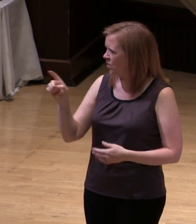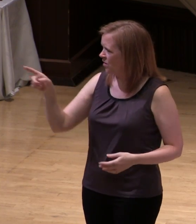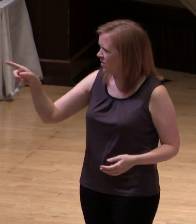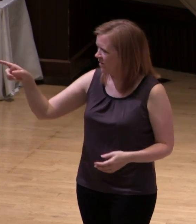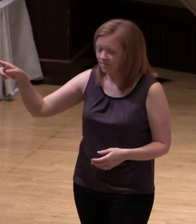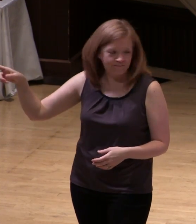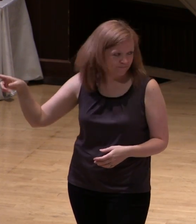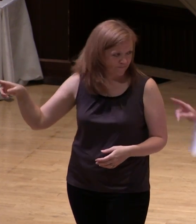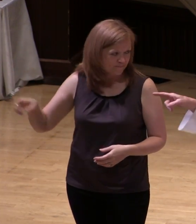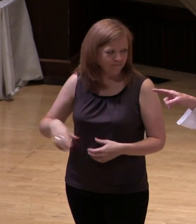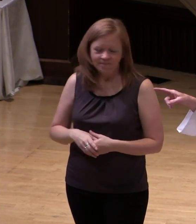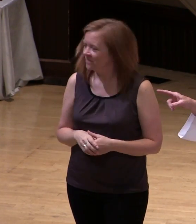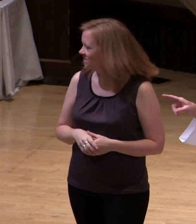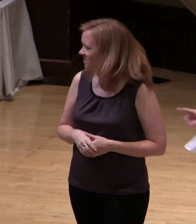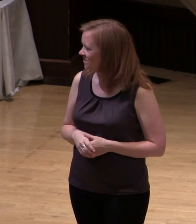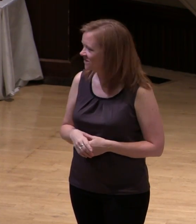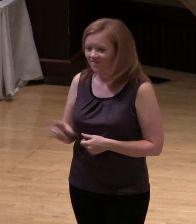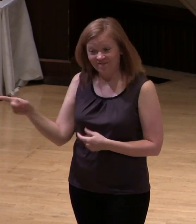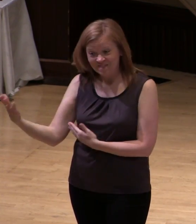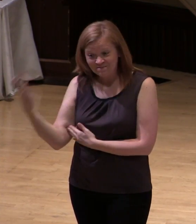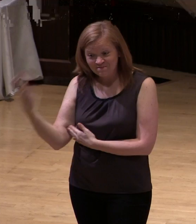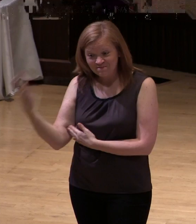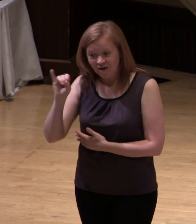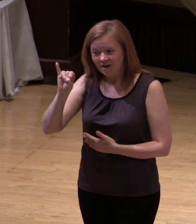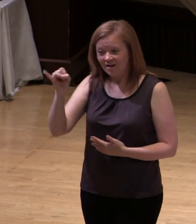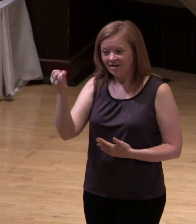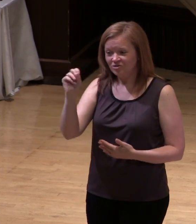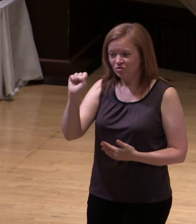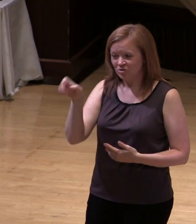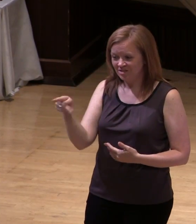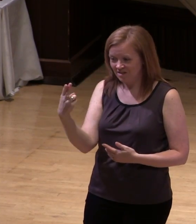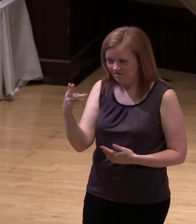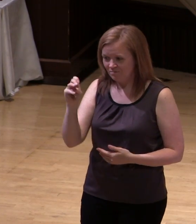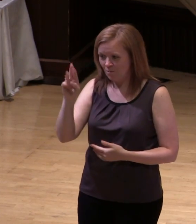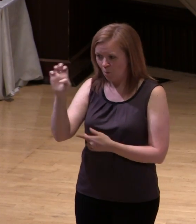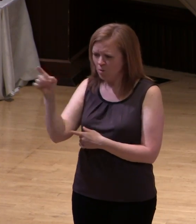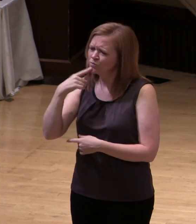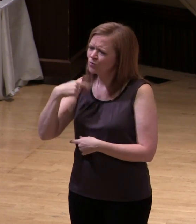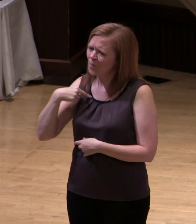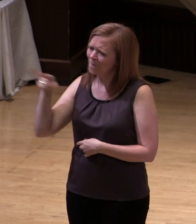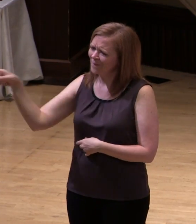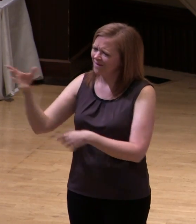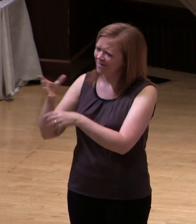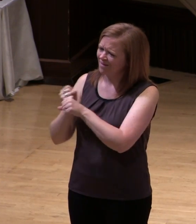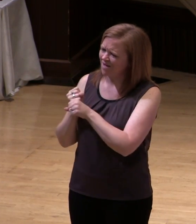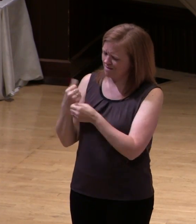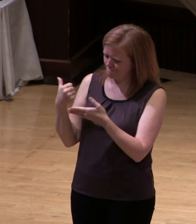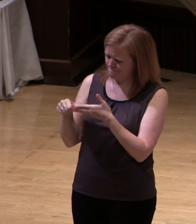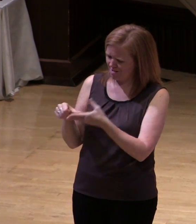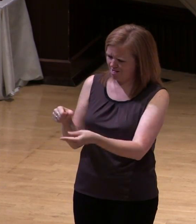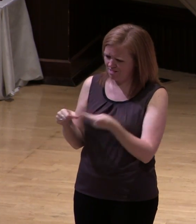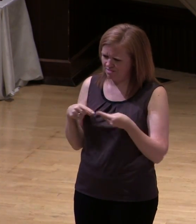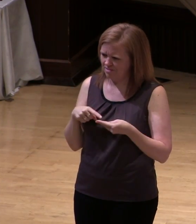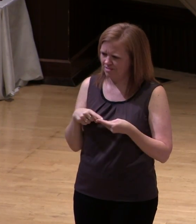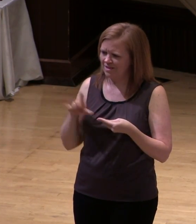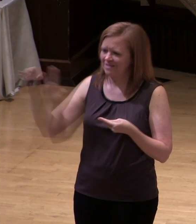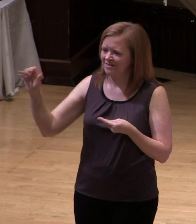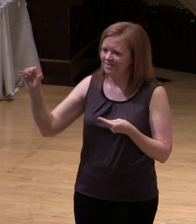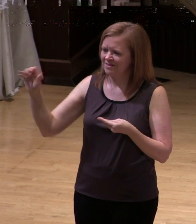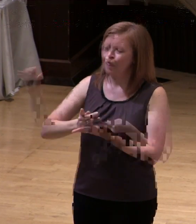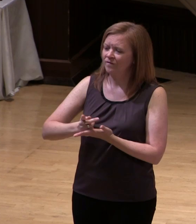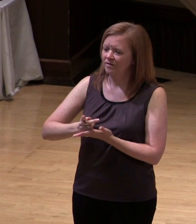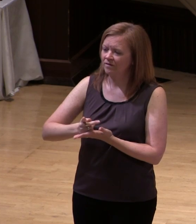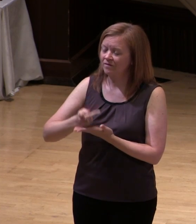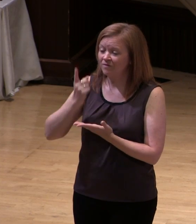Where's Joseph? This morning, Joseph Moore told me that he had received in the mail his approval